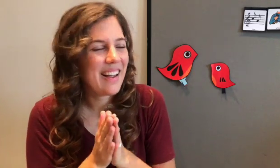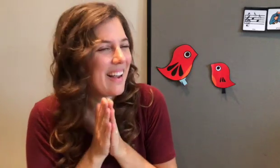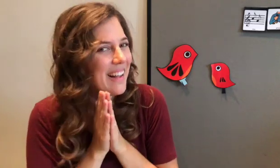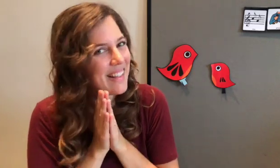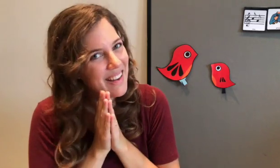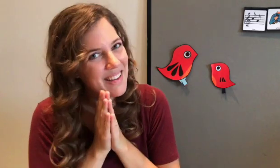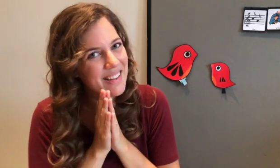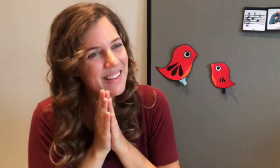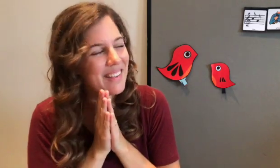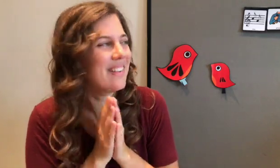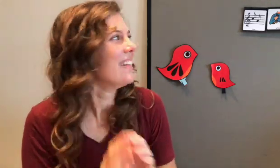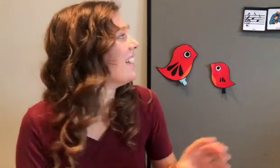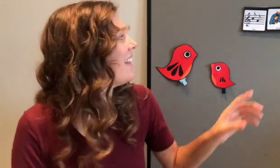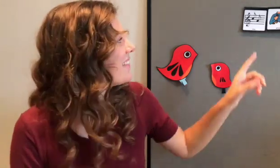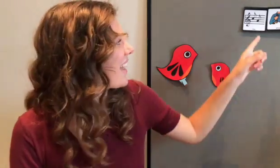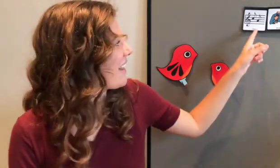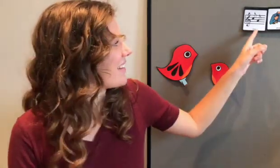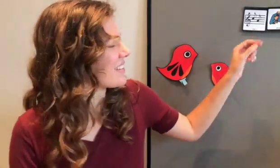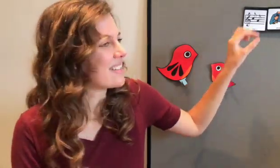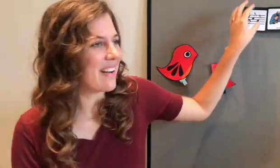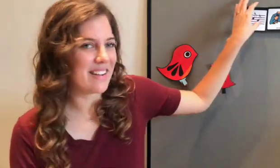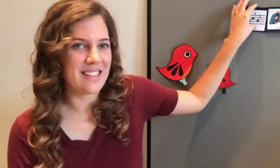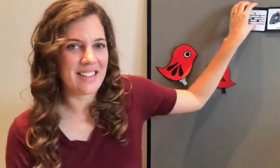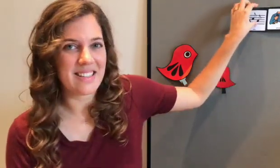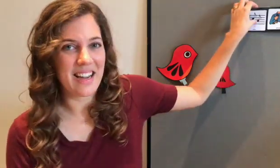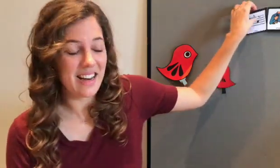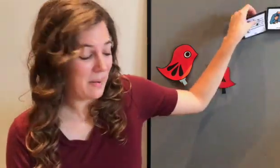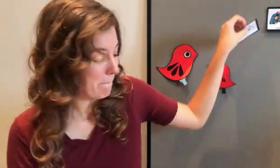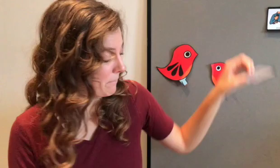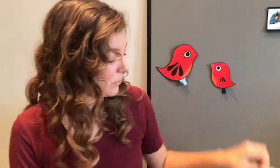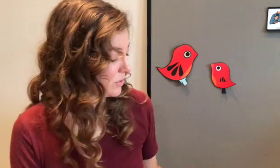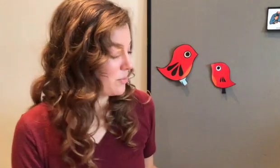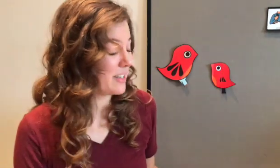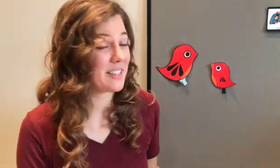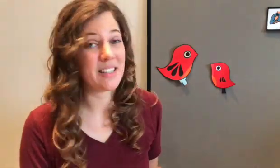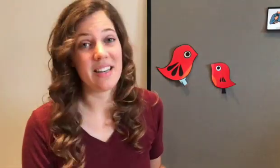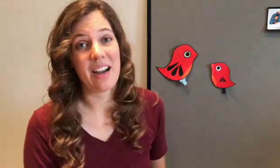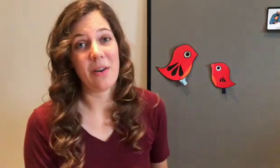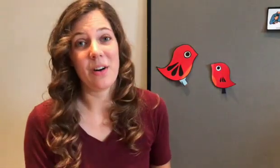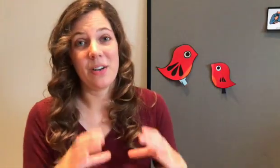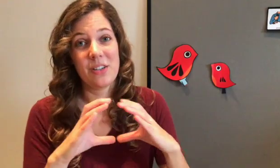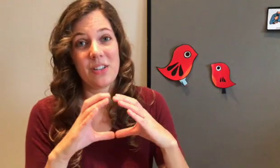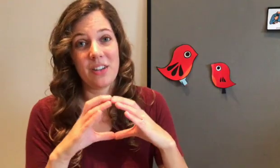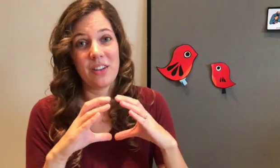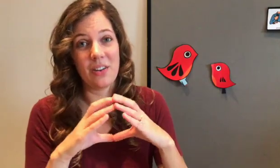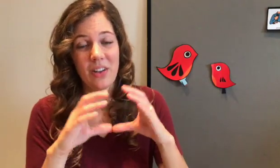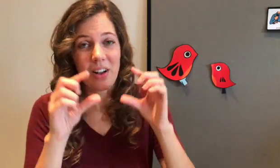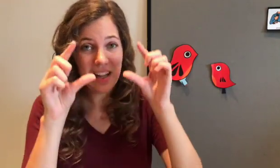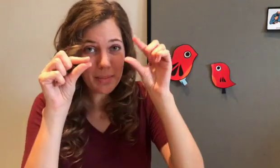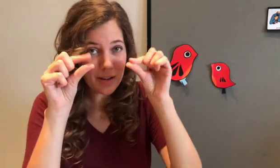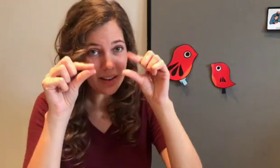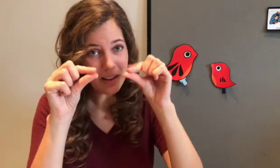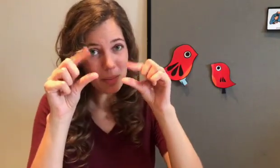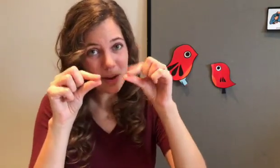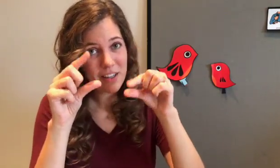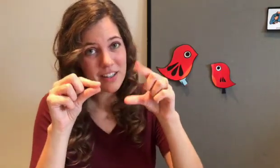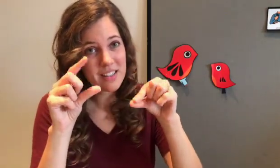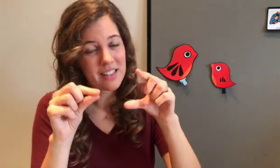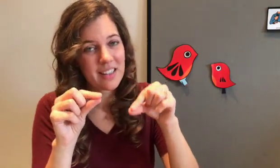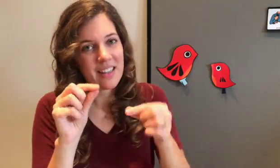Yay! Thank you. That little song is all done, which means that now our circle, all about the little birds,